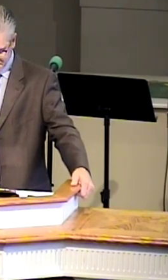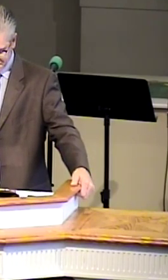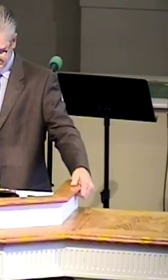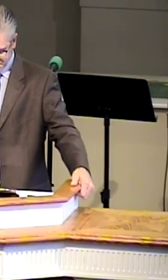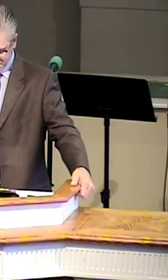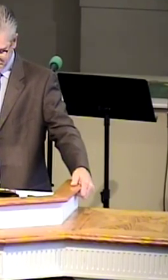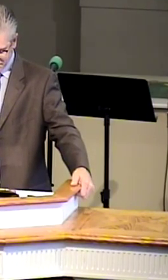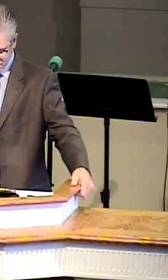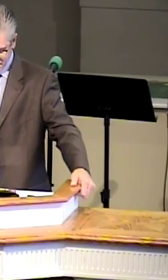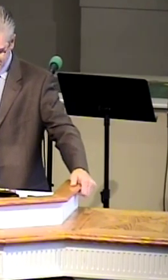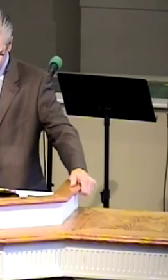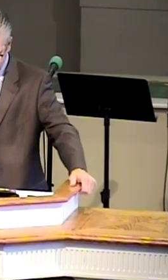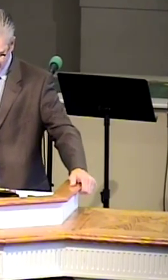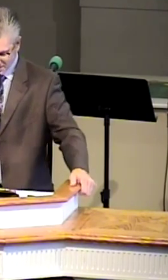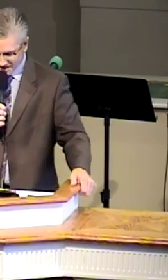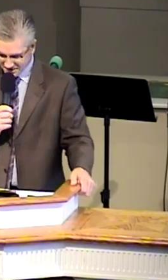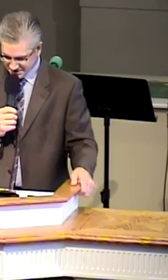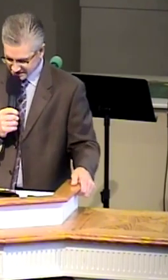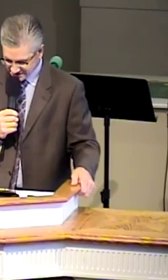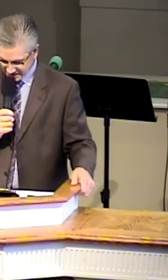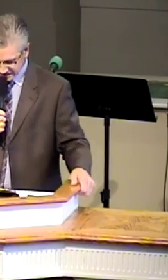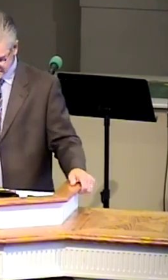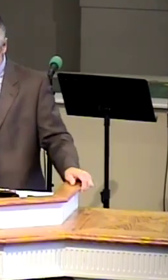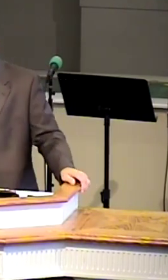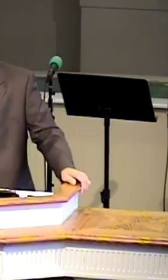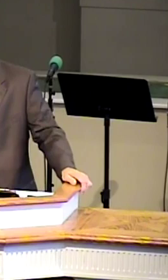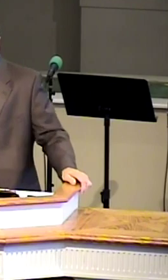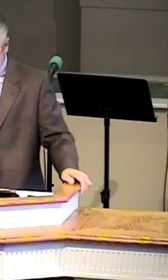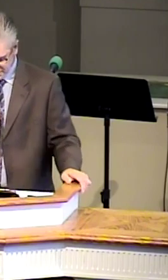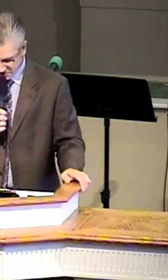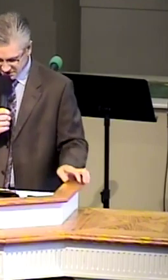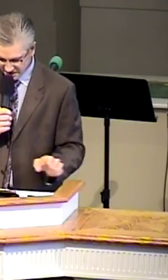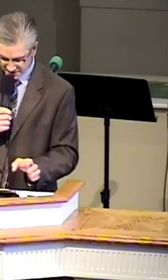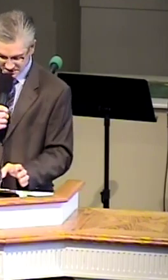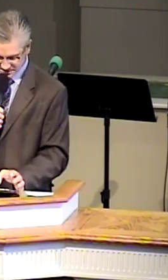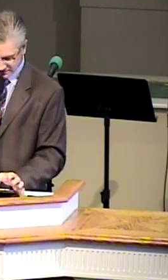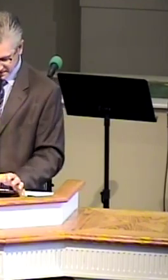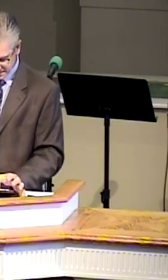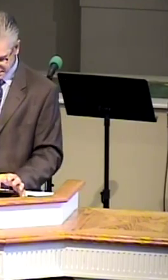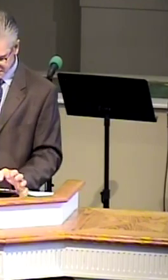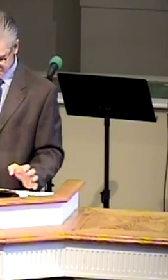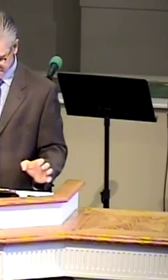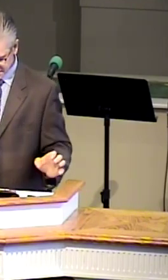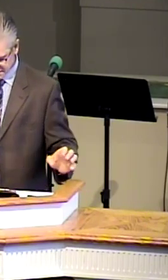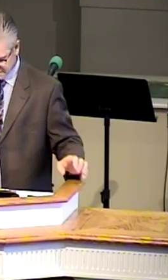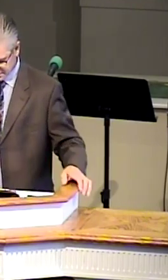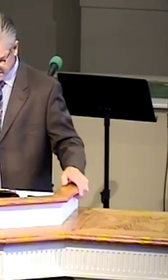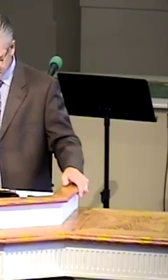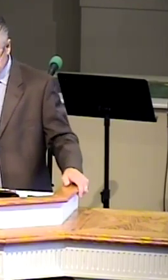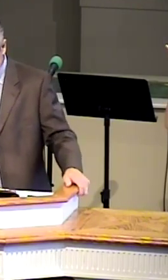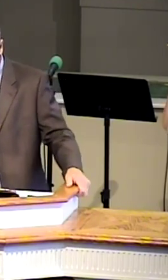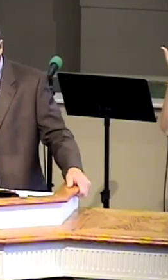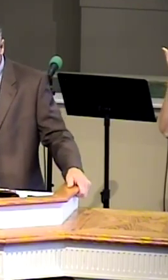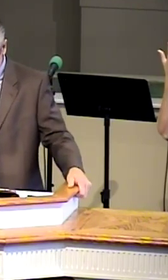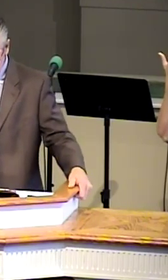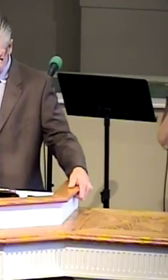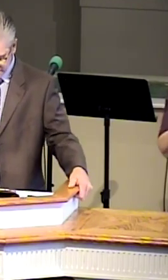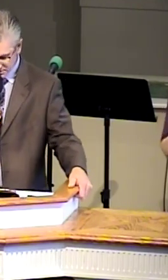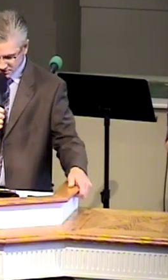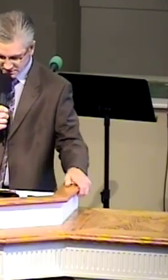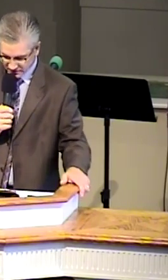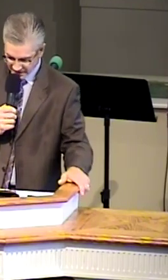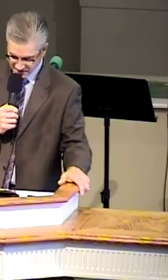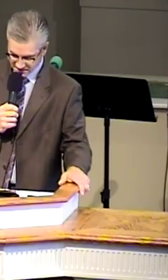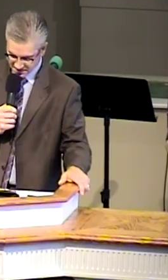I was just sitting in the congregation listening to how she ministered, not just to the family, but ministered to many